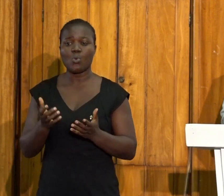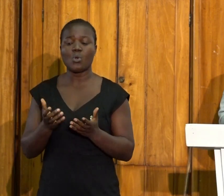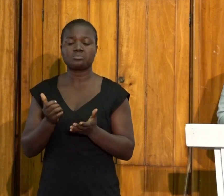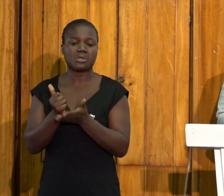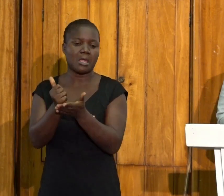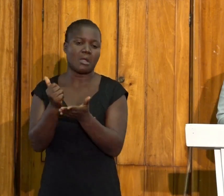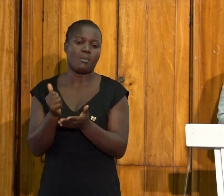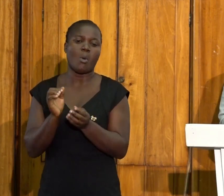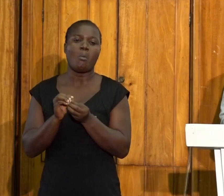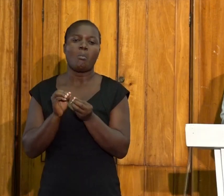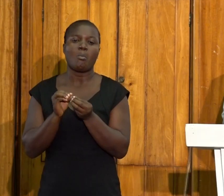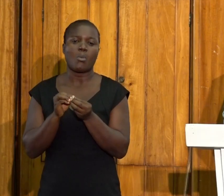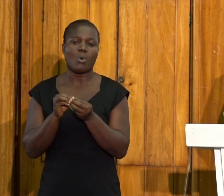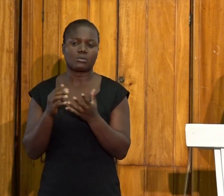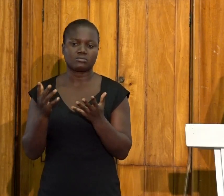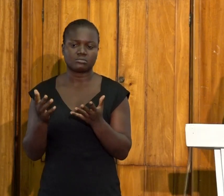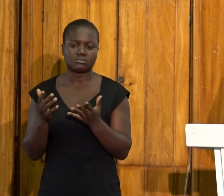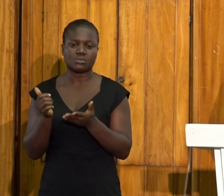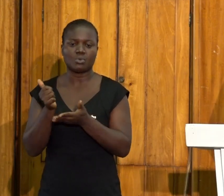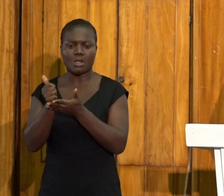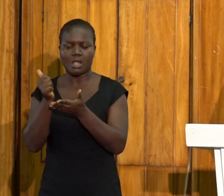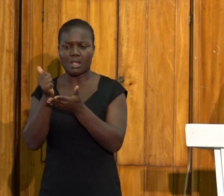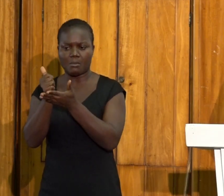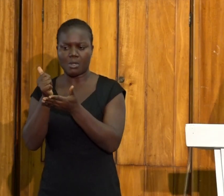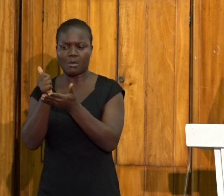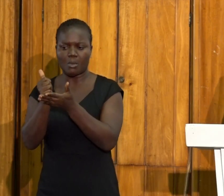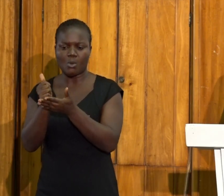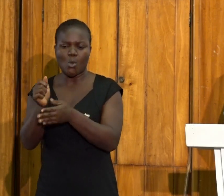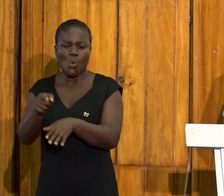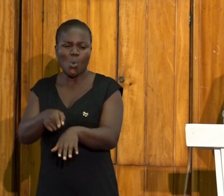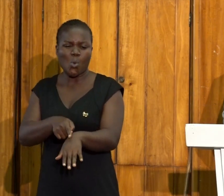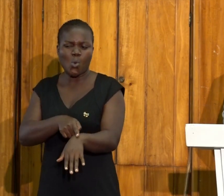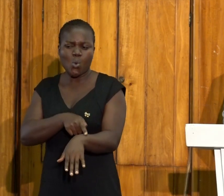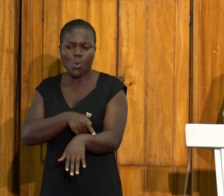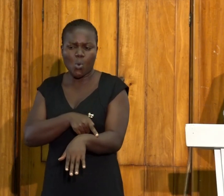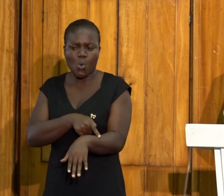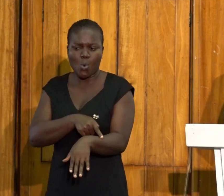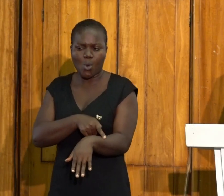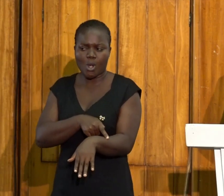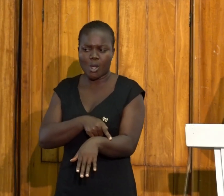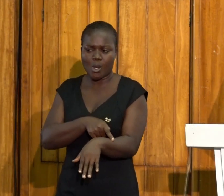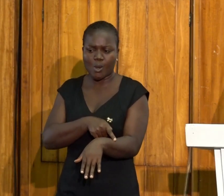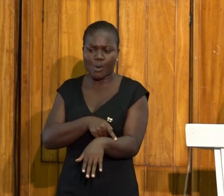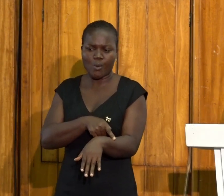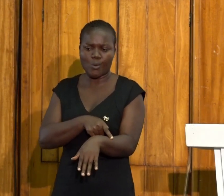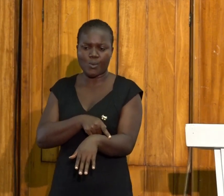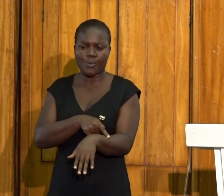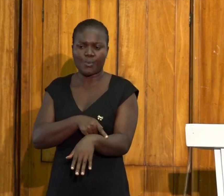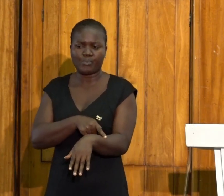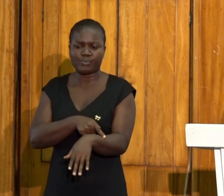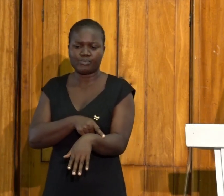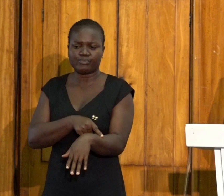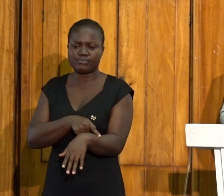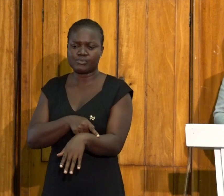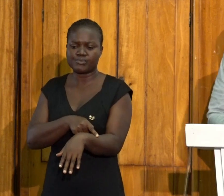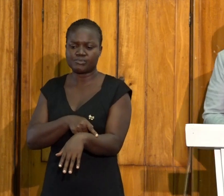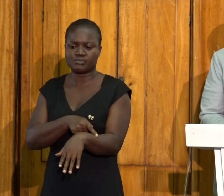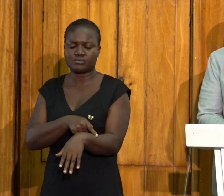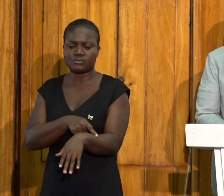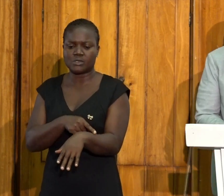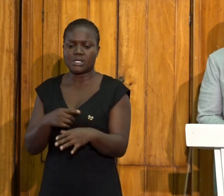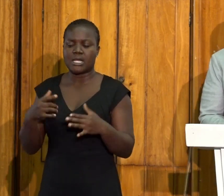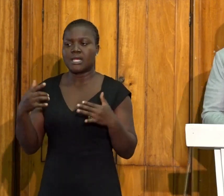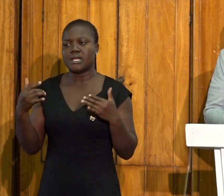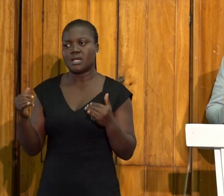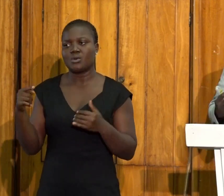long-acting injectables. We have the long-acting cabotegravir, which is Cabla in short in some settings. And